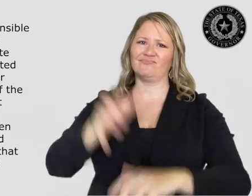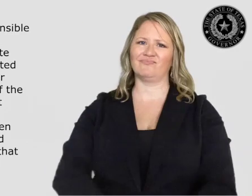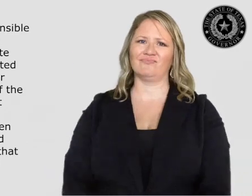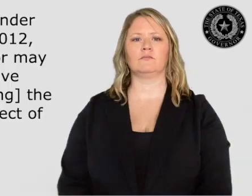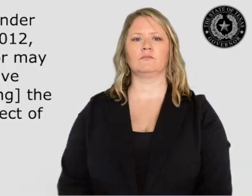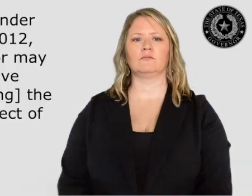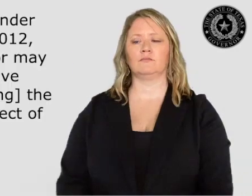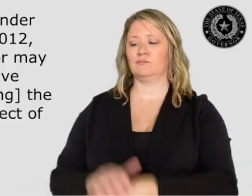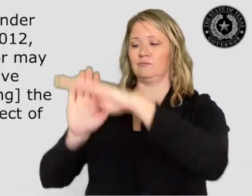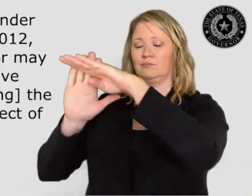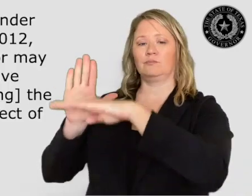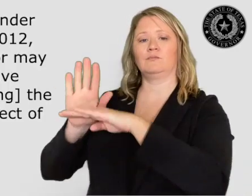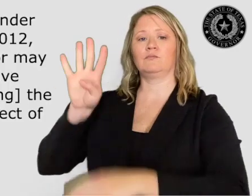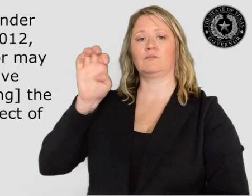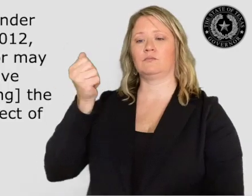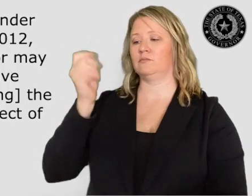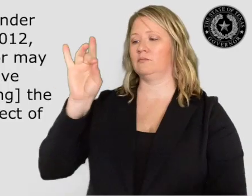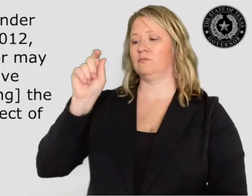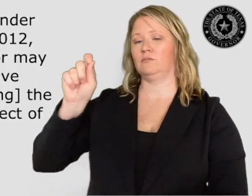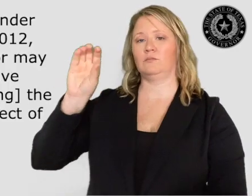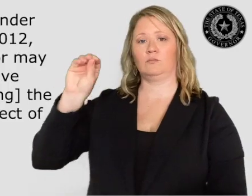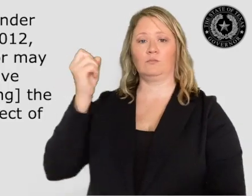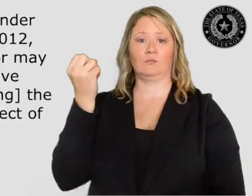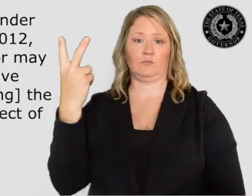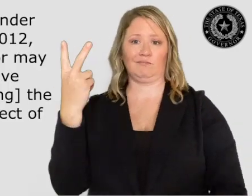and whereas under Section